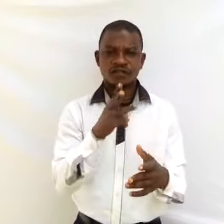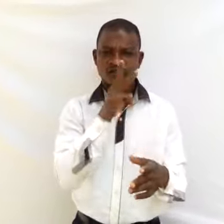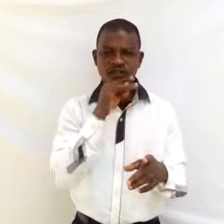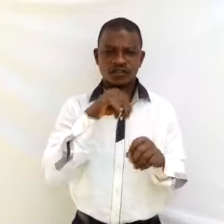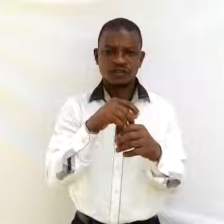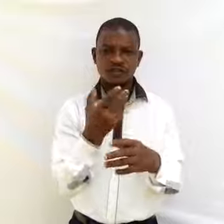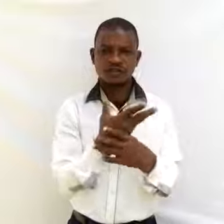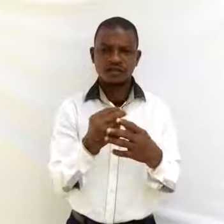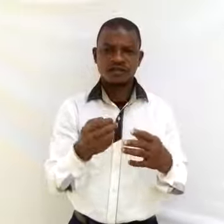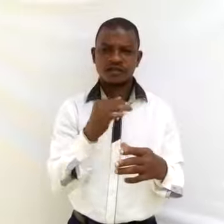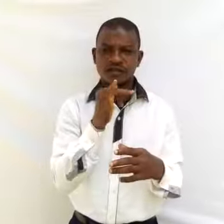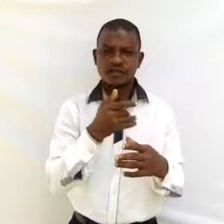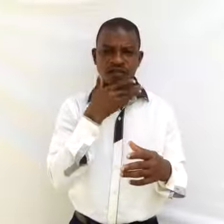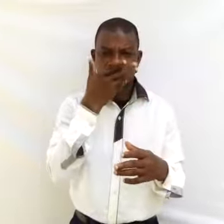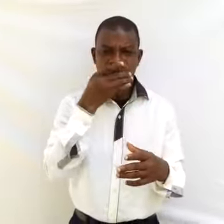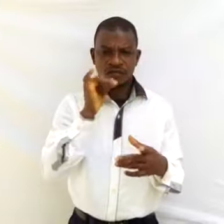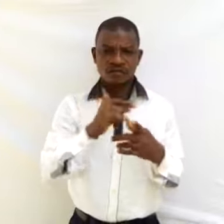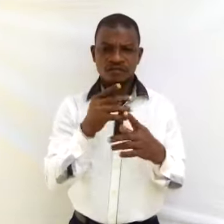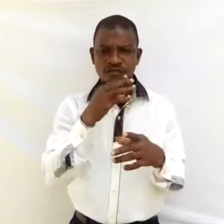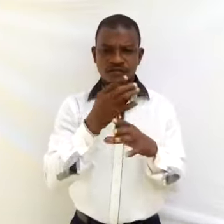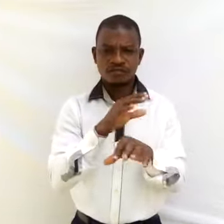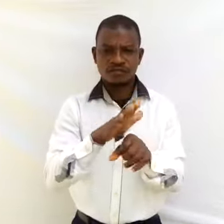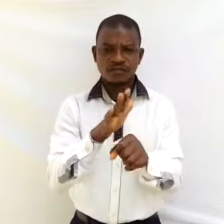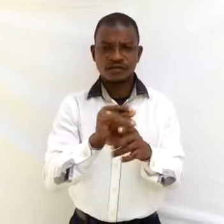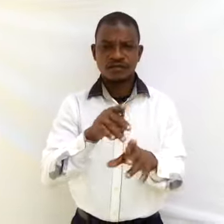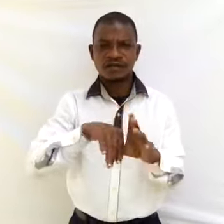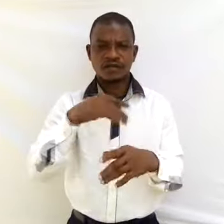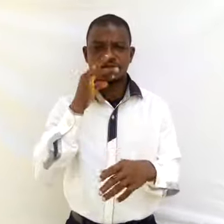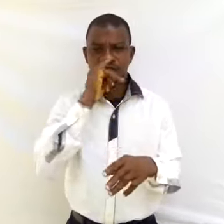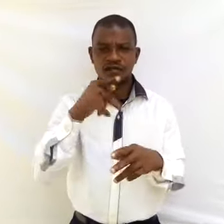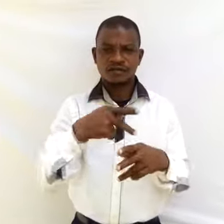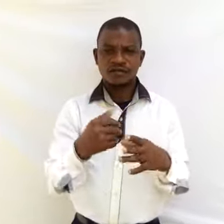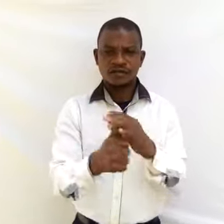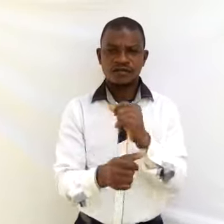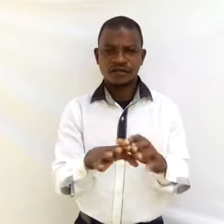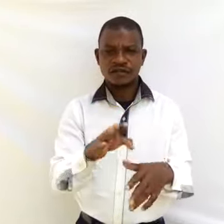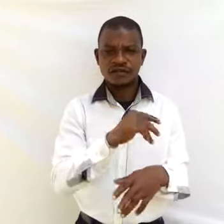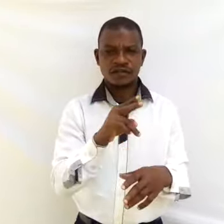air they breathe out, in feces and urine.